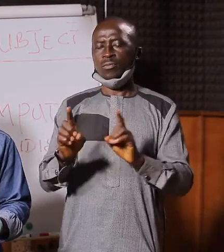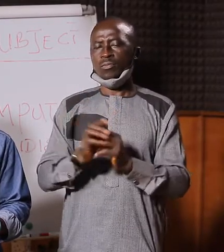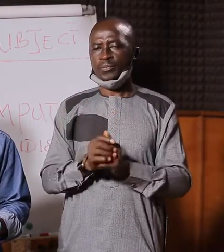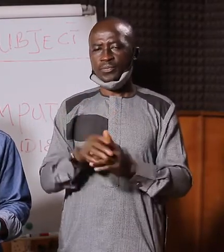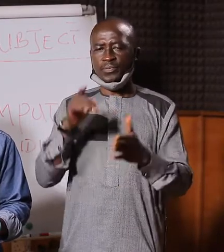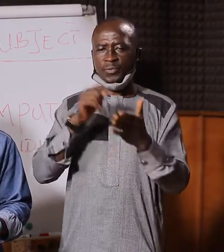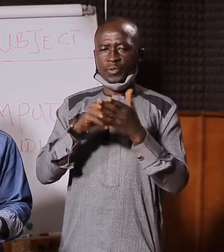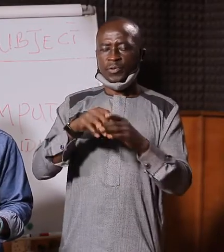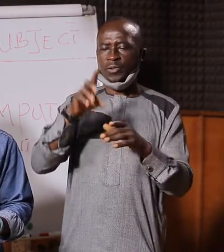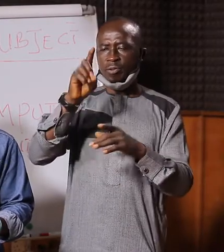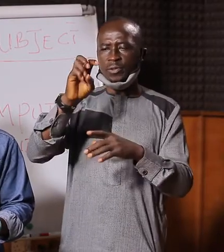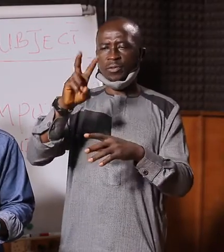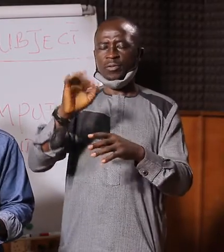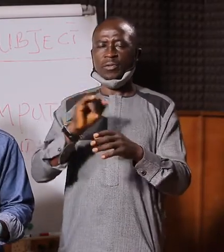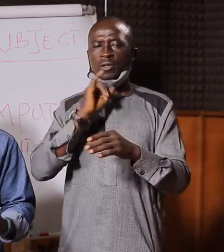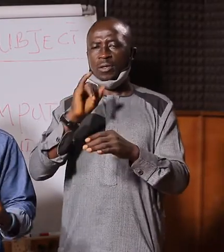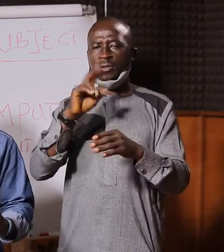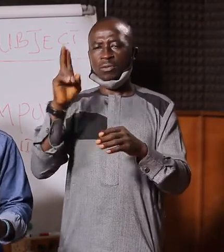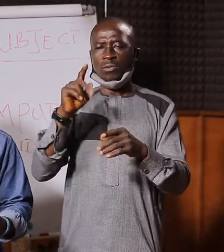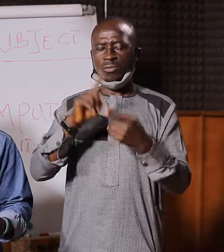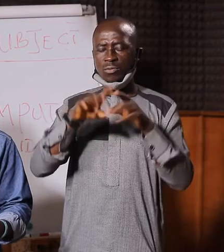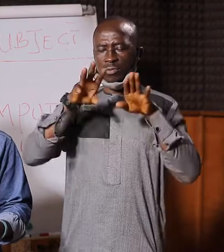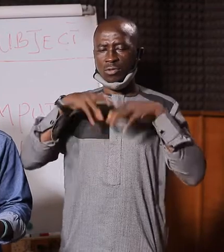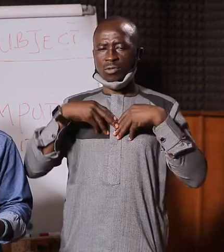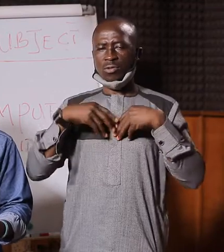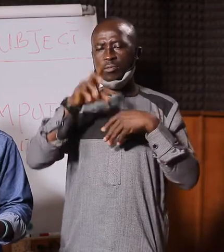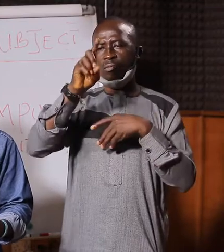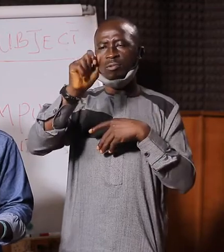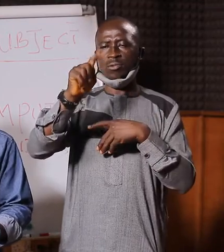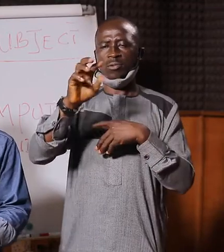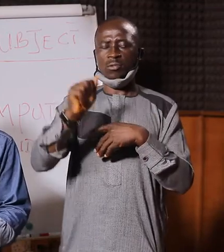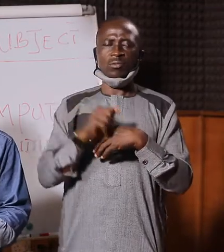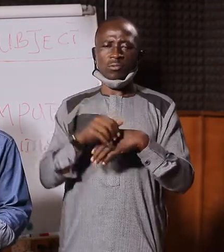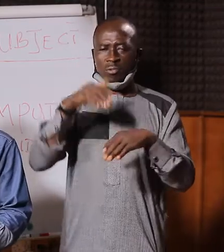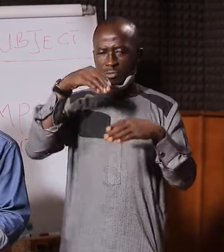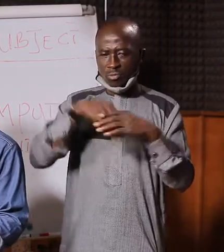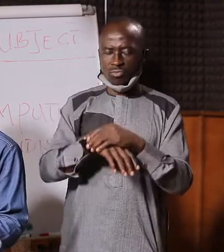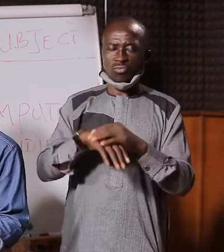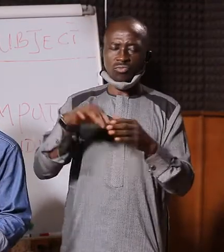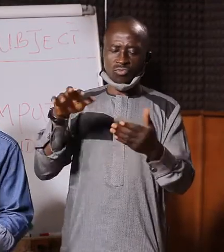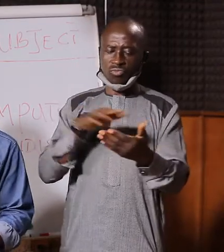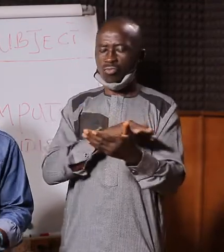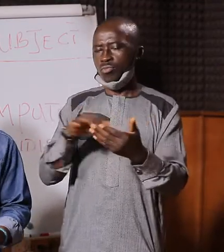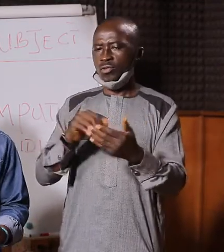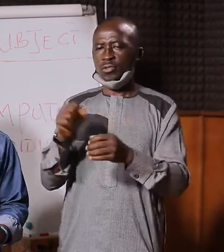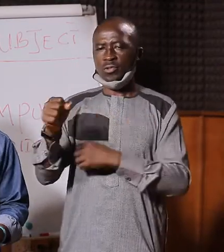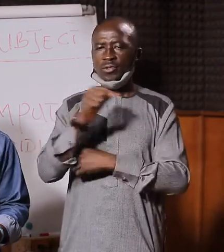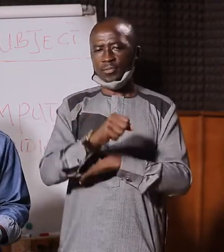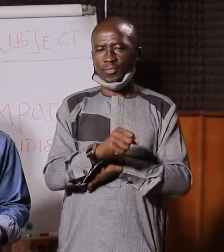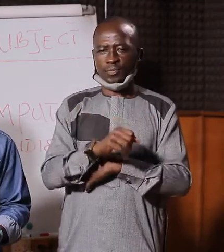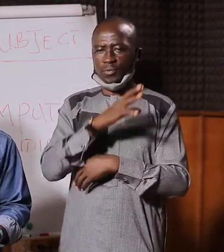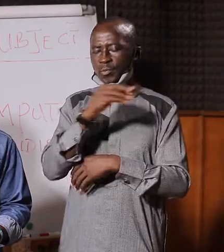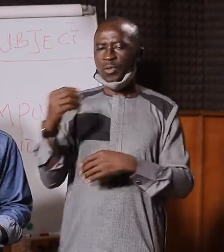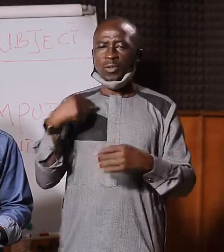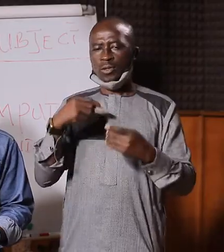these input devices are used to accept data into the computer system. And we